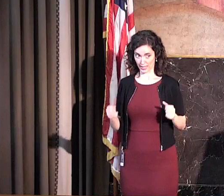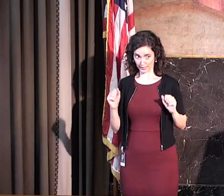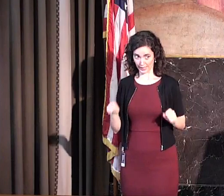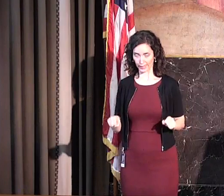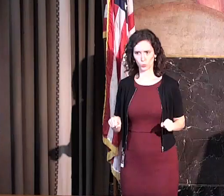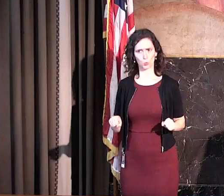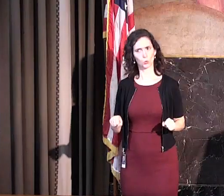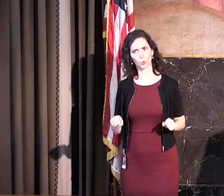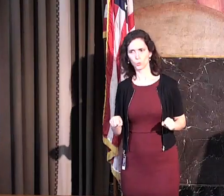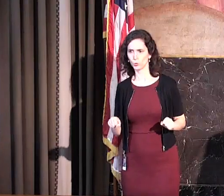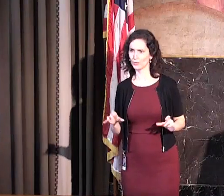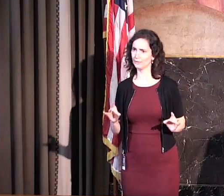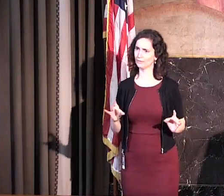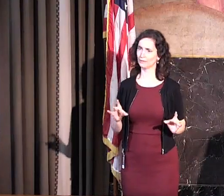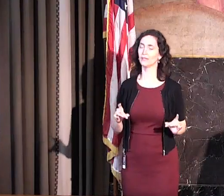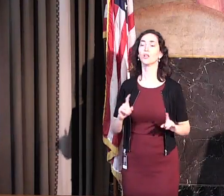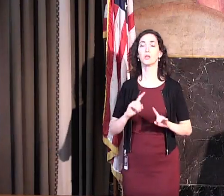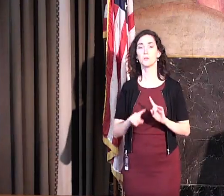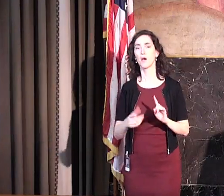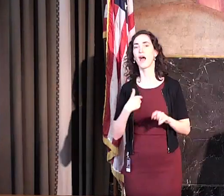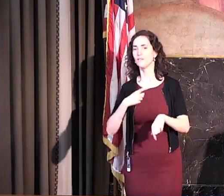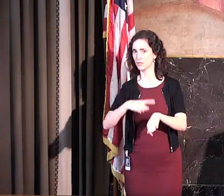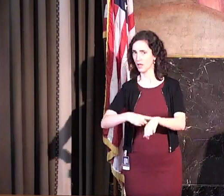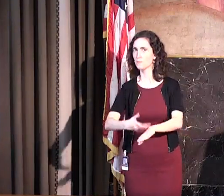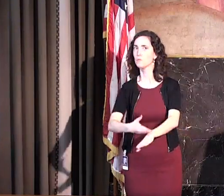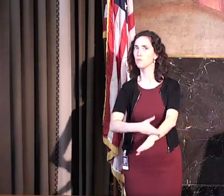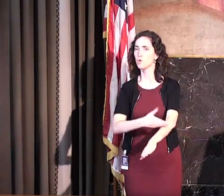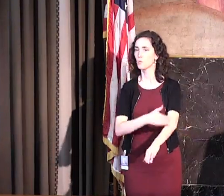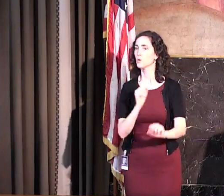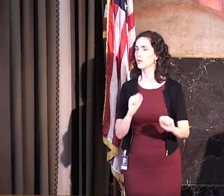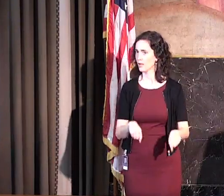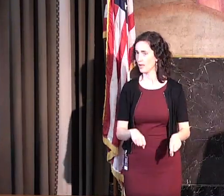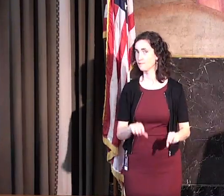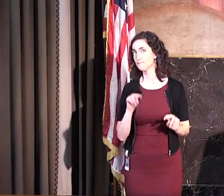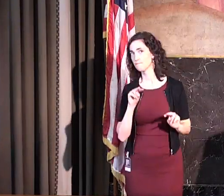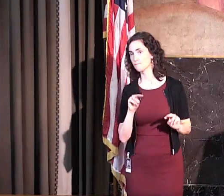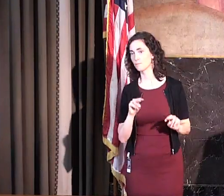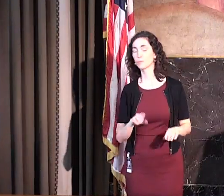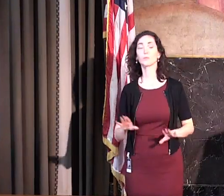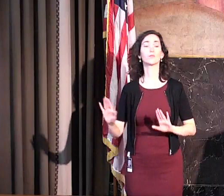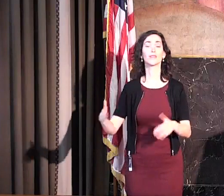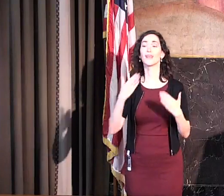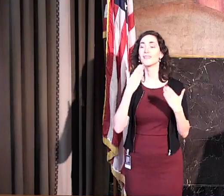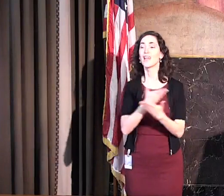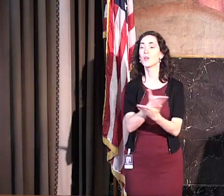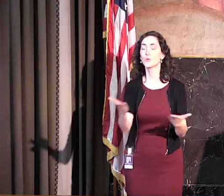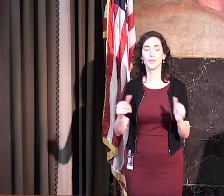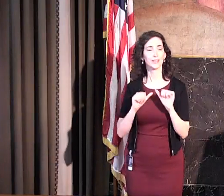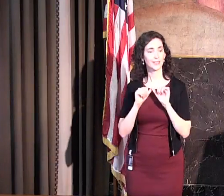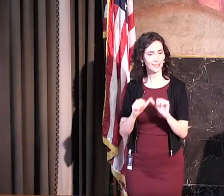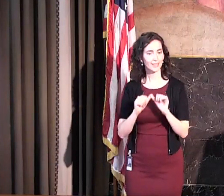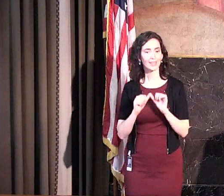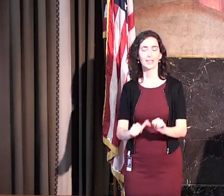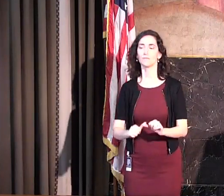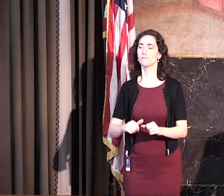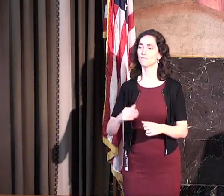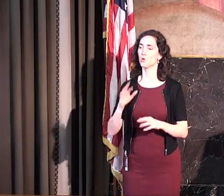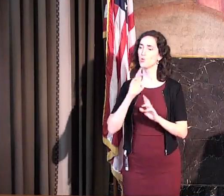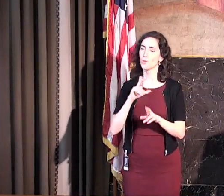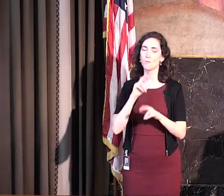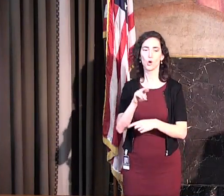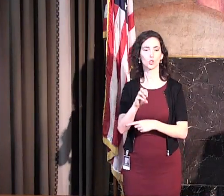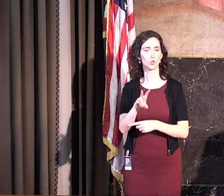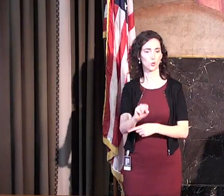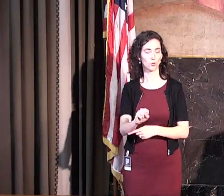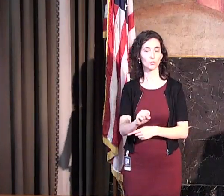But we've got time to make considerable improvement. Look, thank you all for continuing to cover this. I